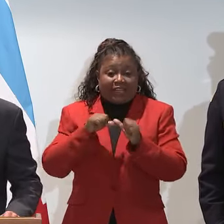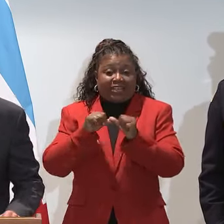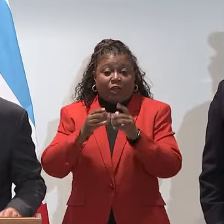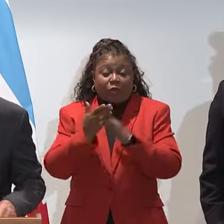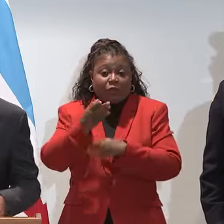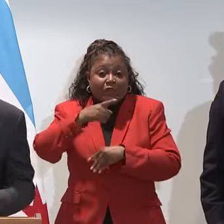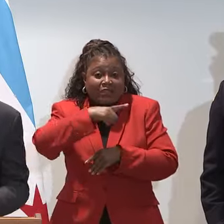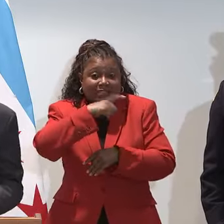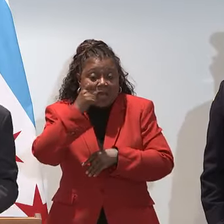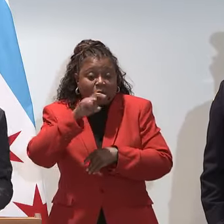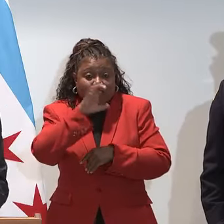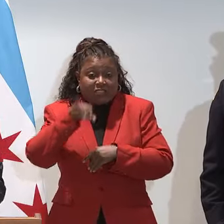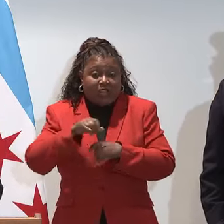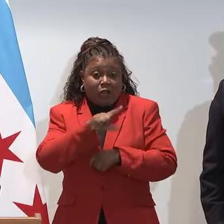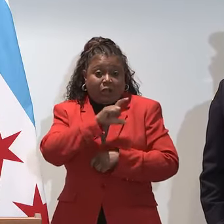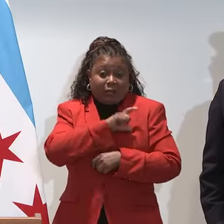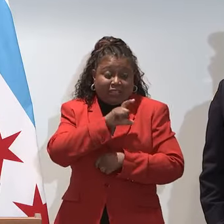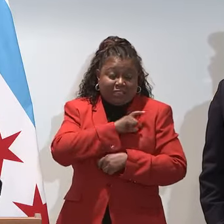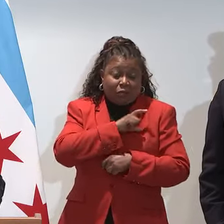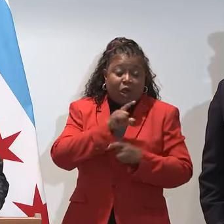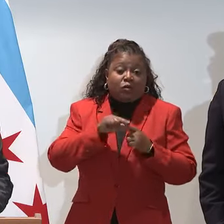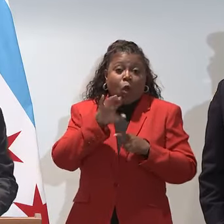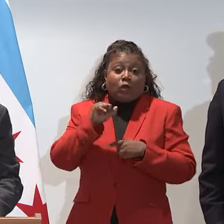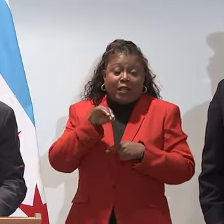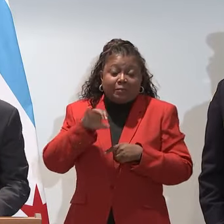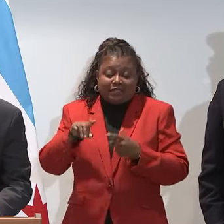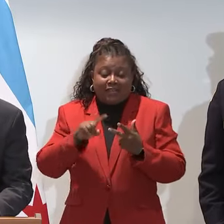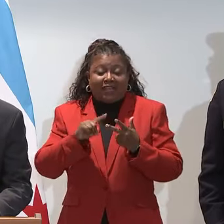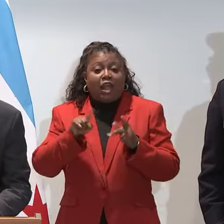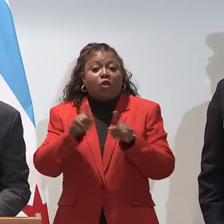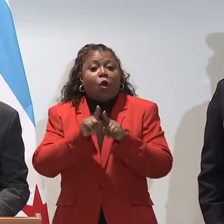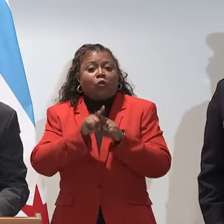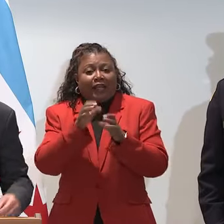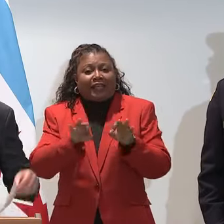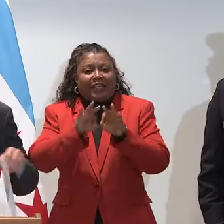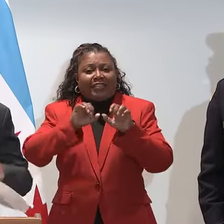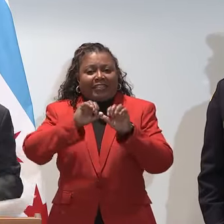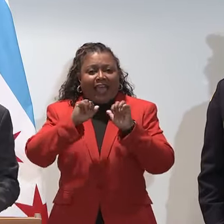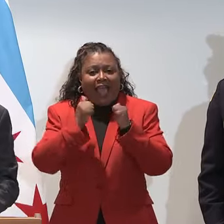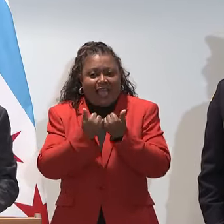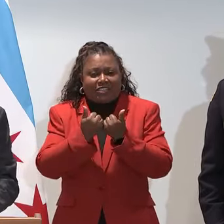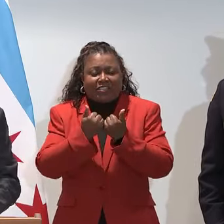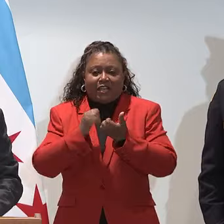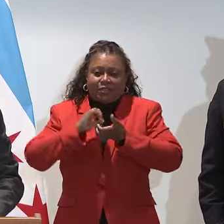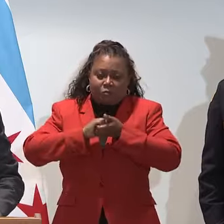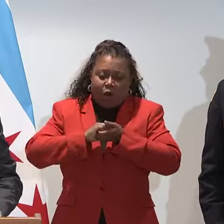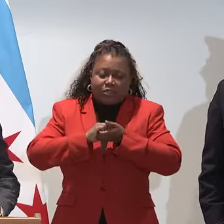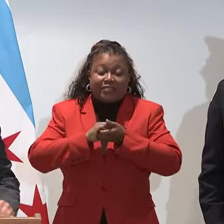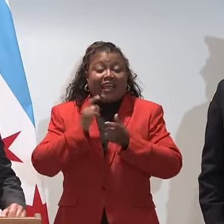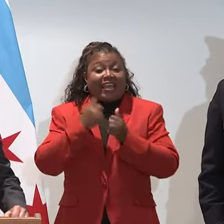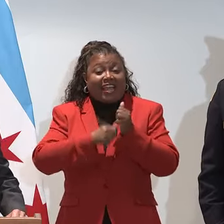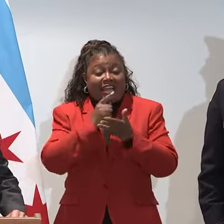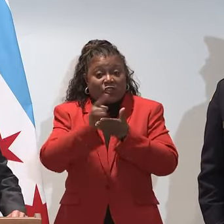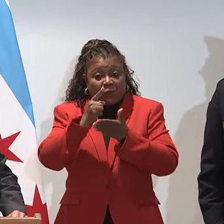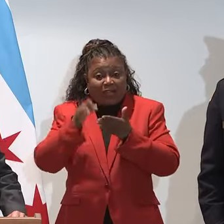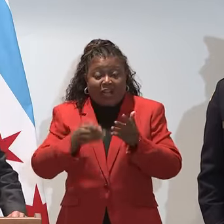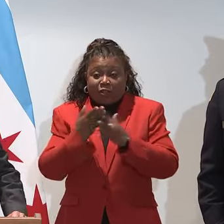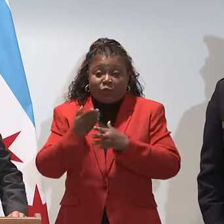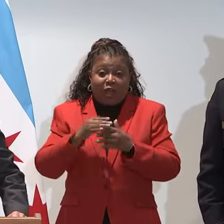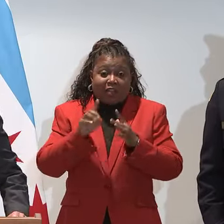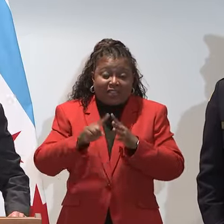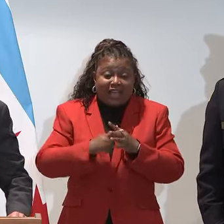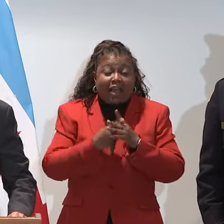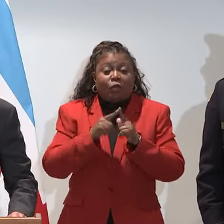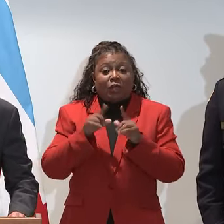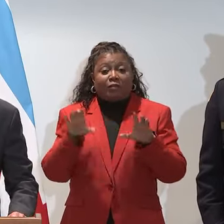continuing through the summer with the Chicago Police Department, OEMC, as well as key city agencies and partners. Each weekend throughout the